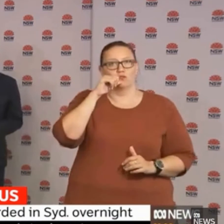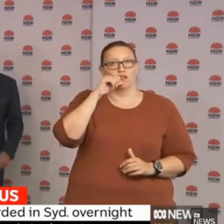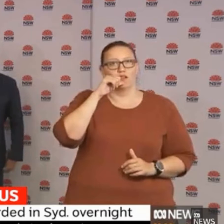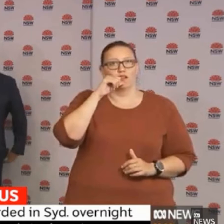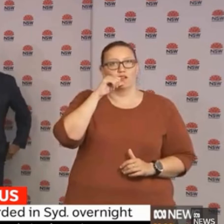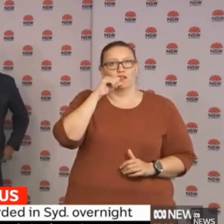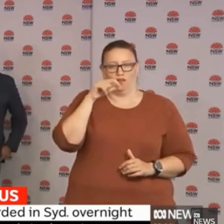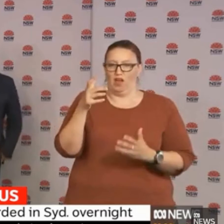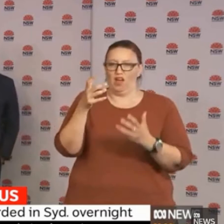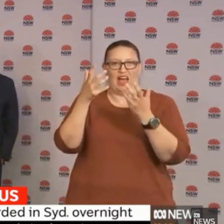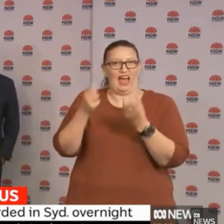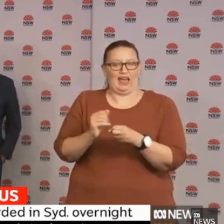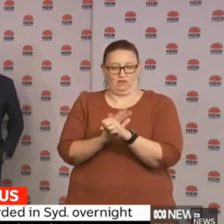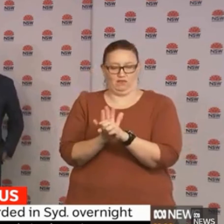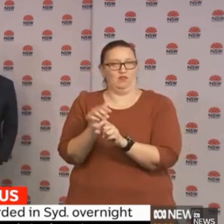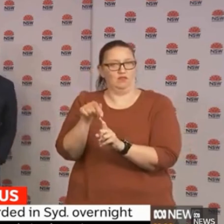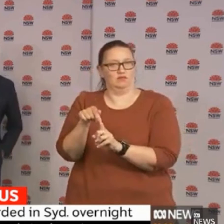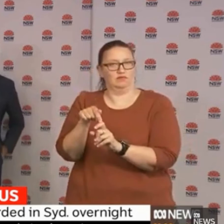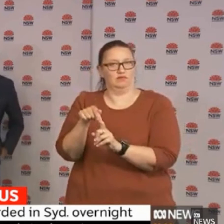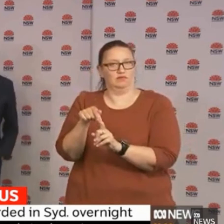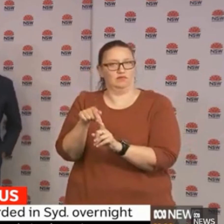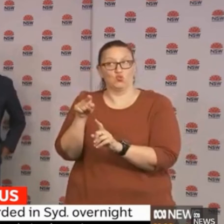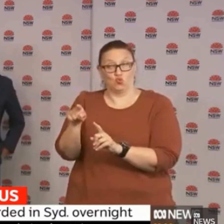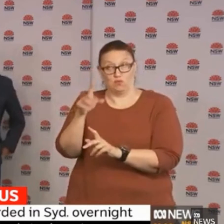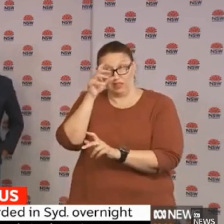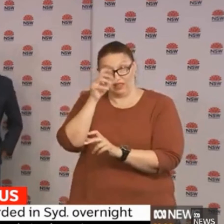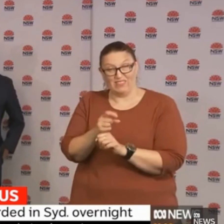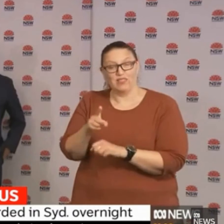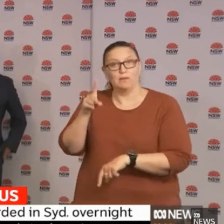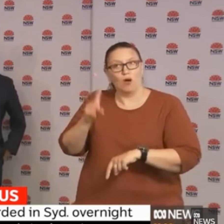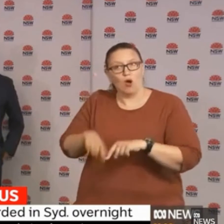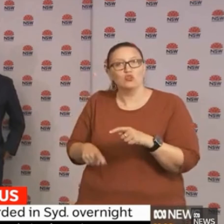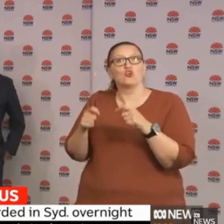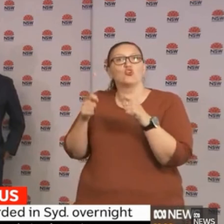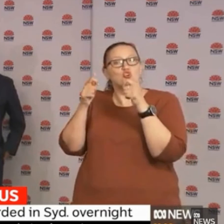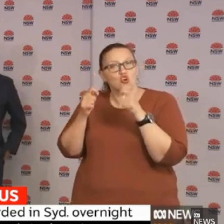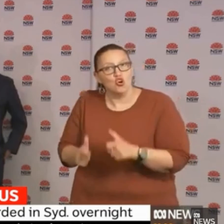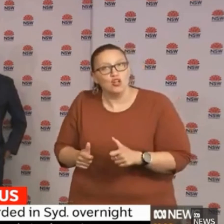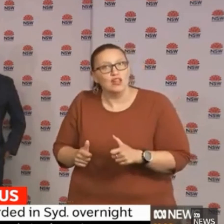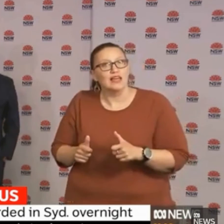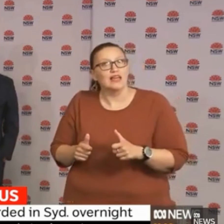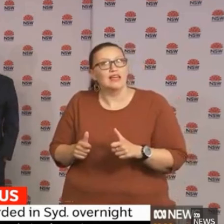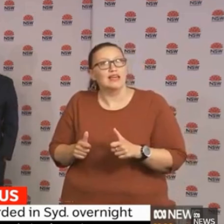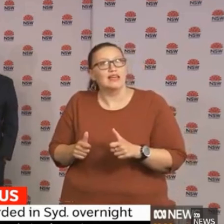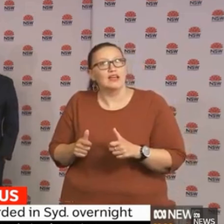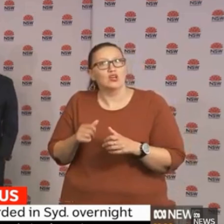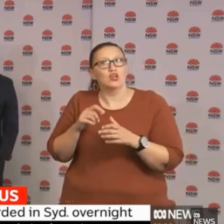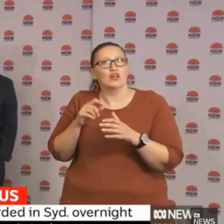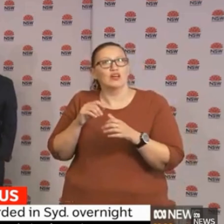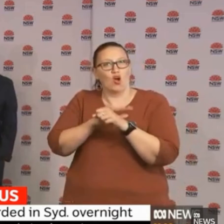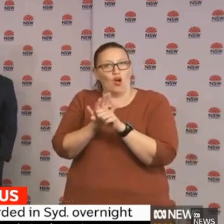worker is the earliest known case involving the Avalanche cluster? How sure are